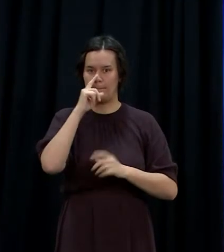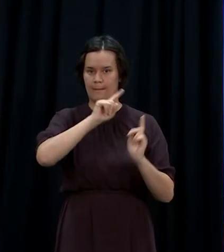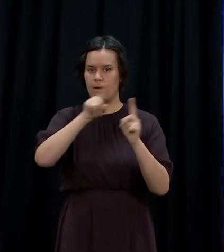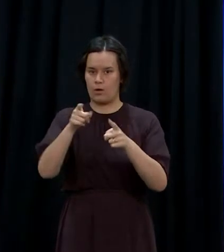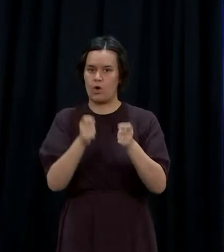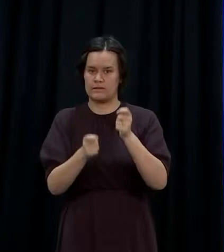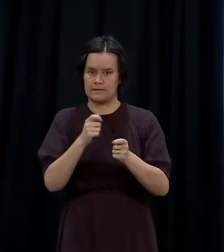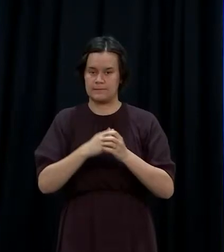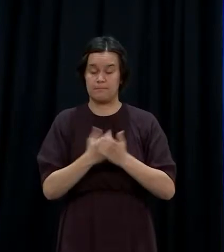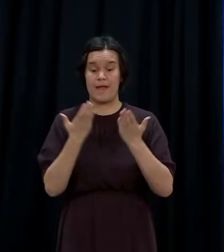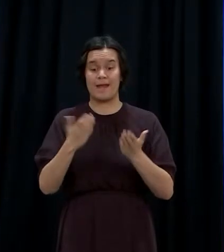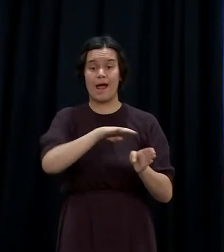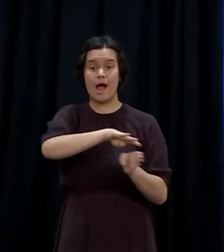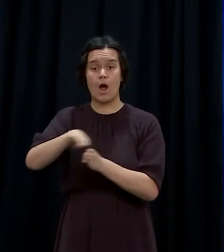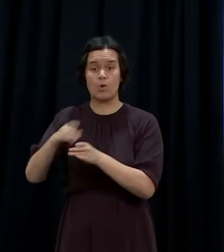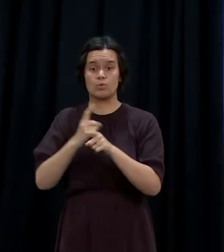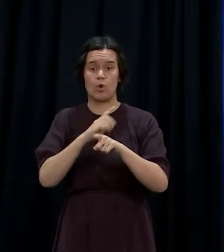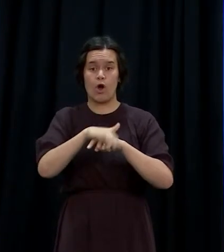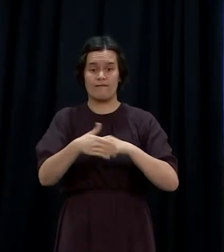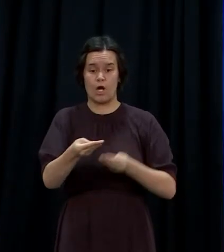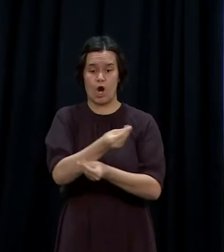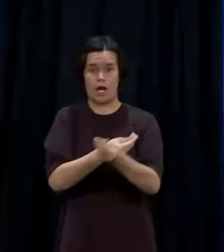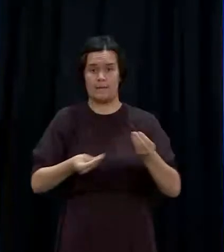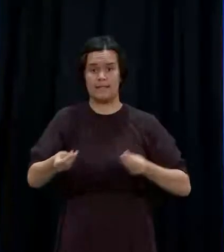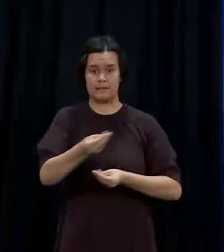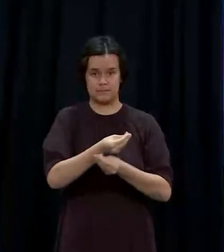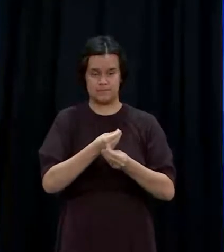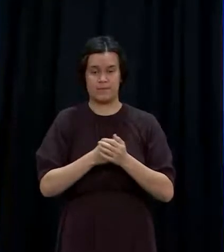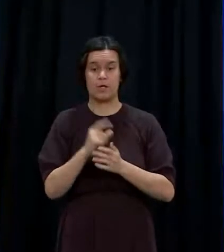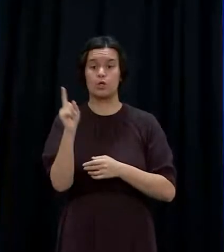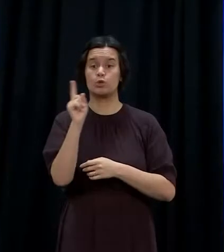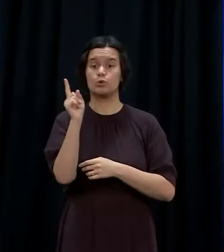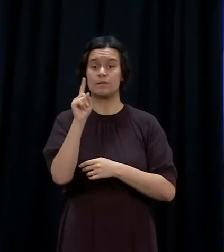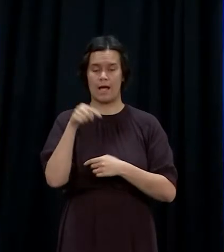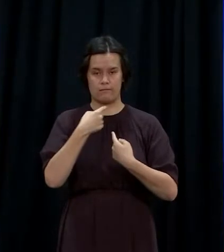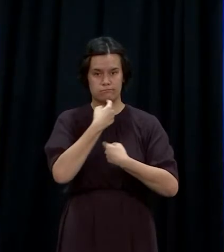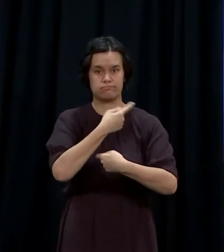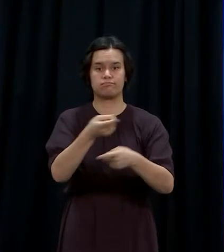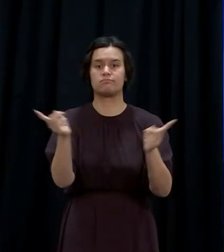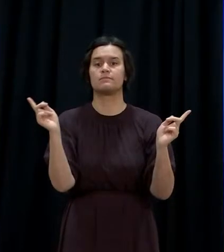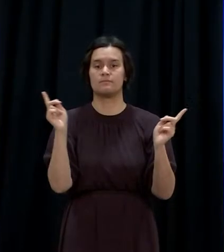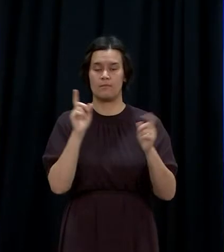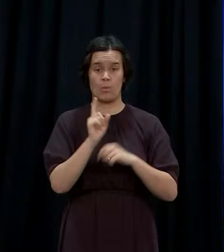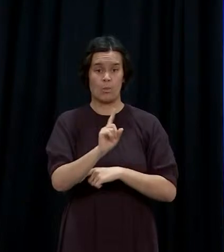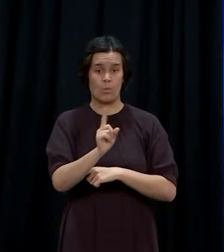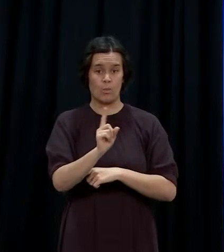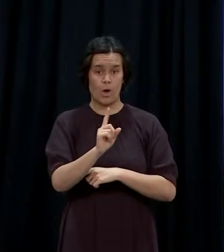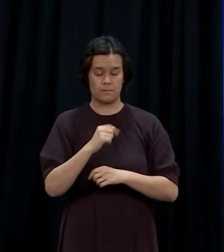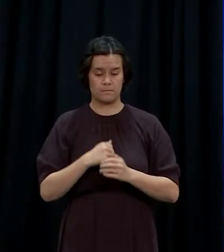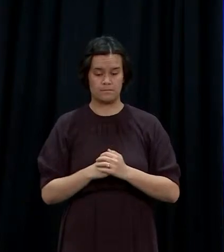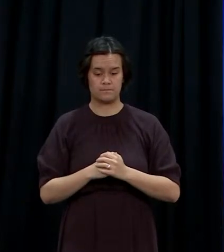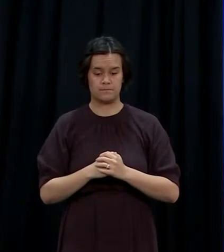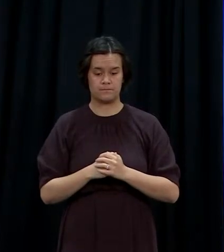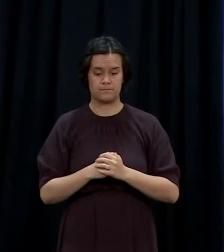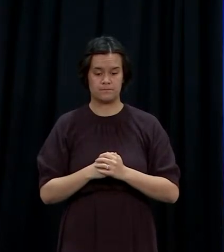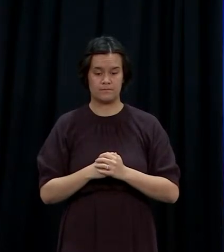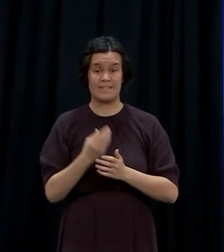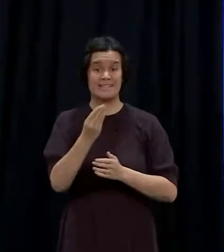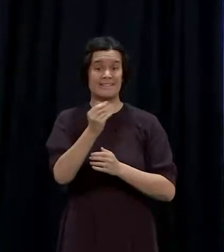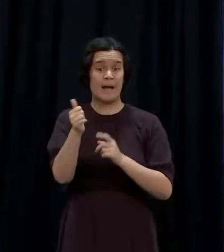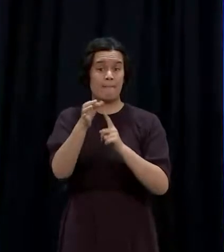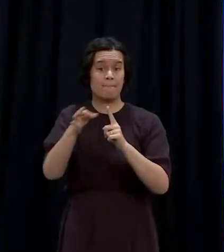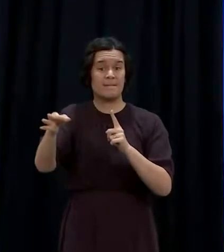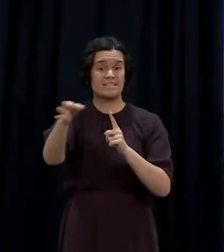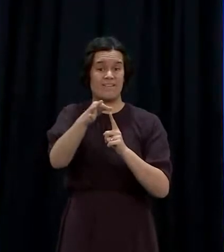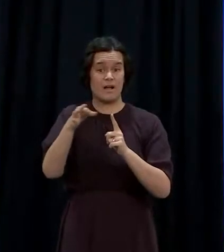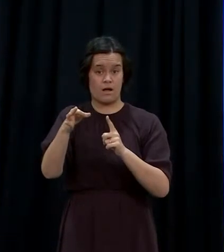around economic issues. Firstly, you would have seen the announcement this morning from Minister Hipkins and Minister O'Connor that one-way quarantine-free travel